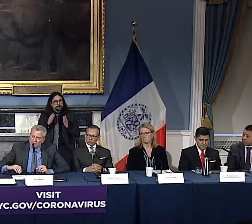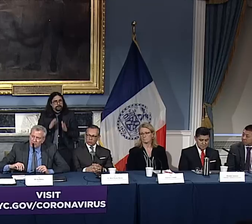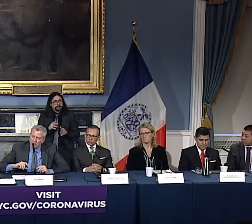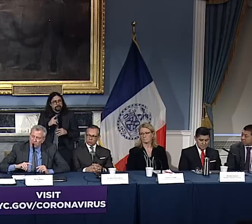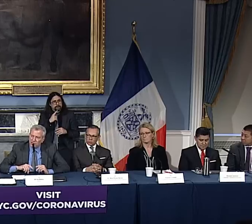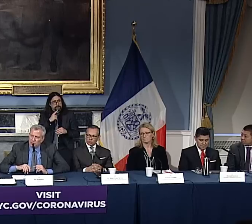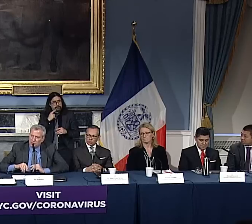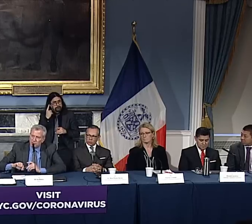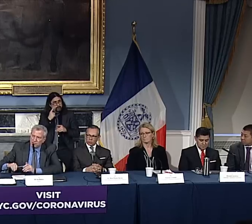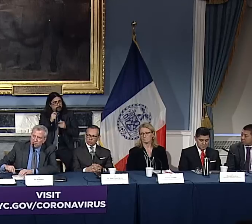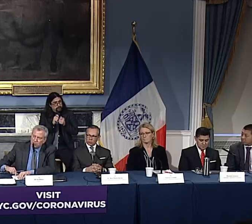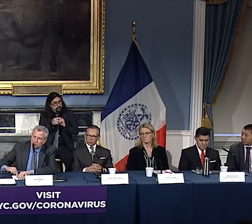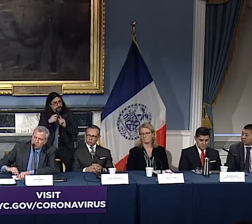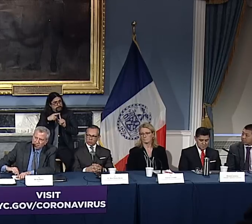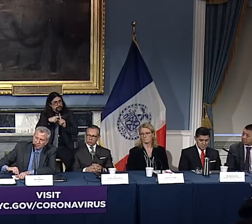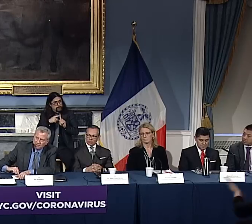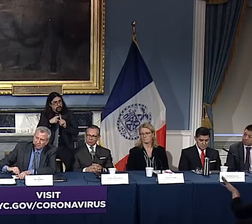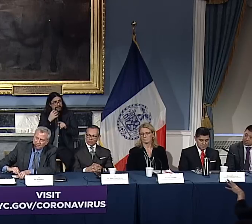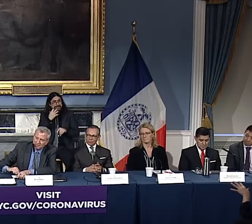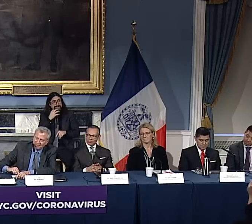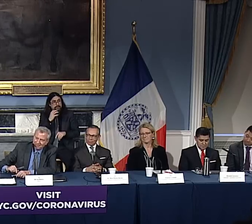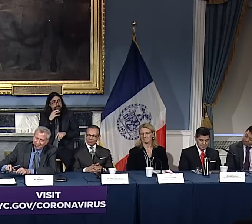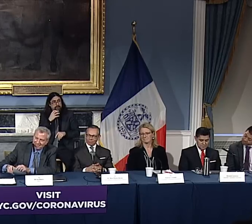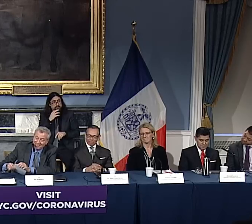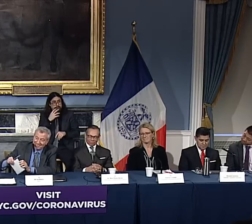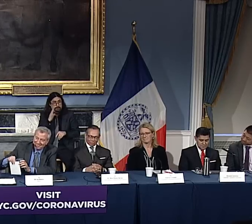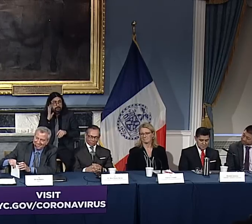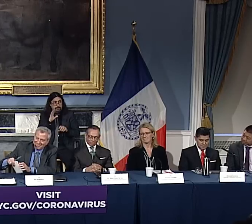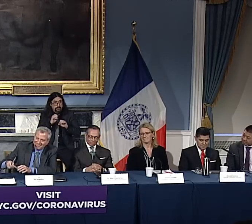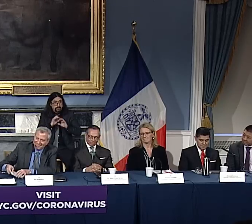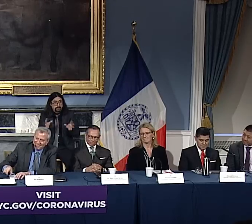of this disease? I'm sorry, Mr. President. What did you say?